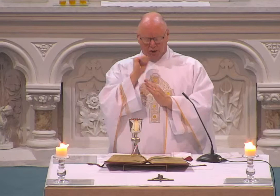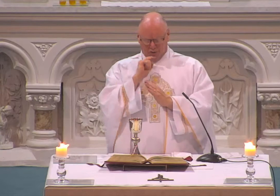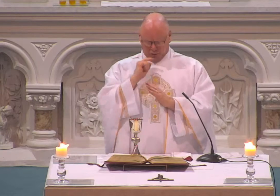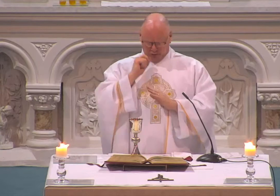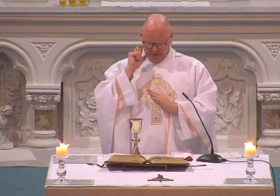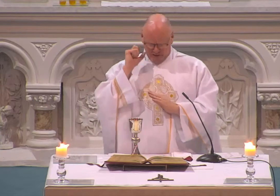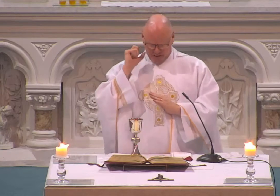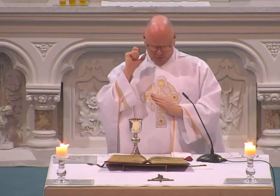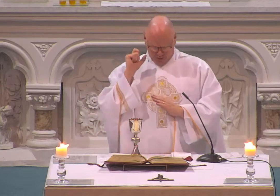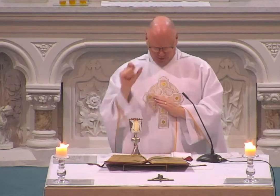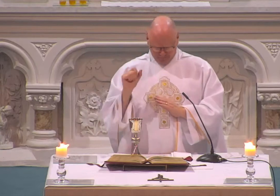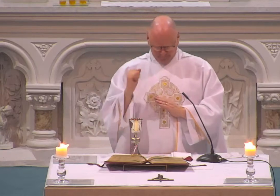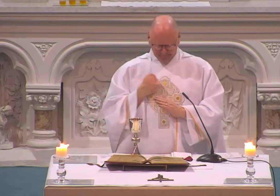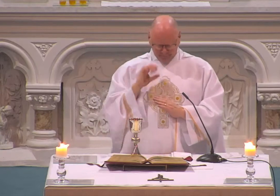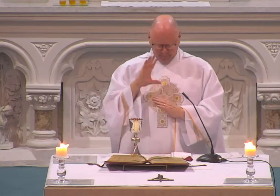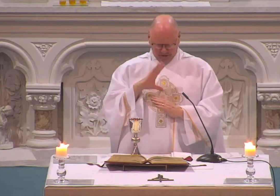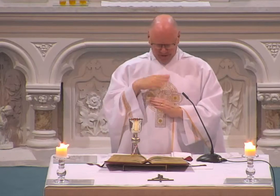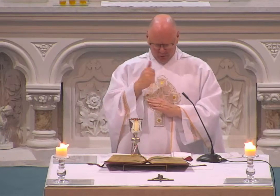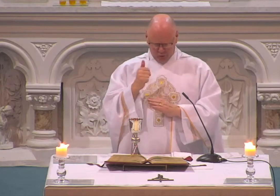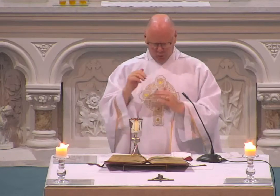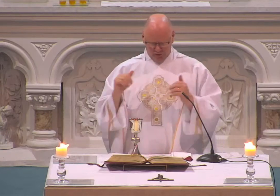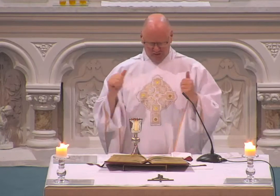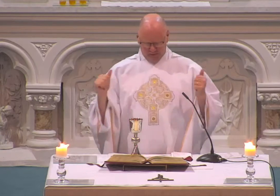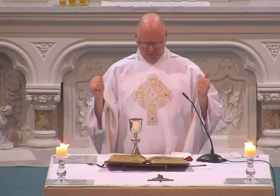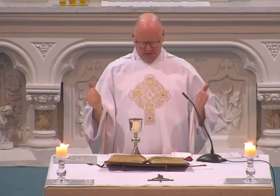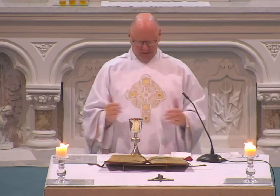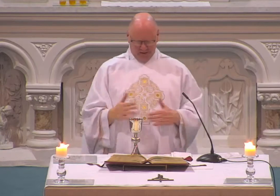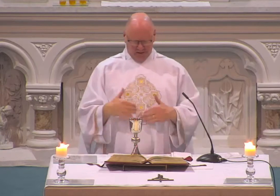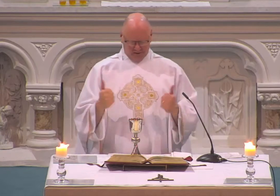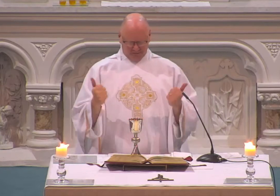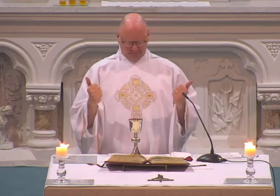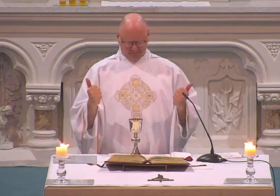only say the word, my soul shall be healed.